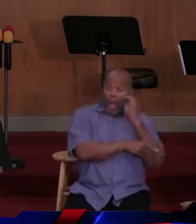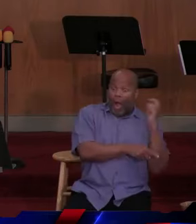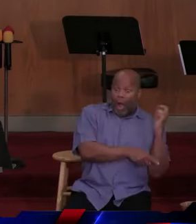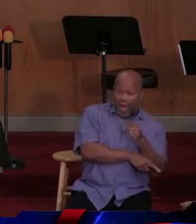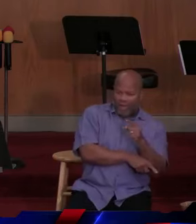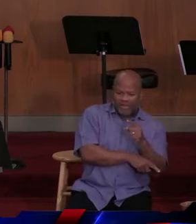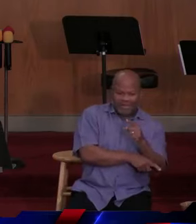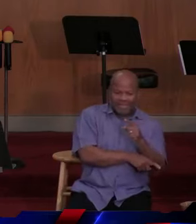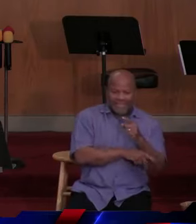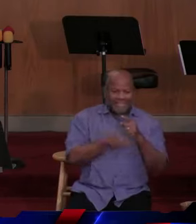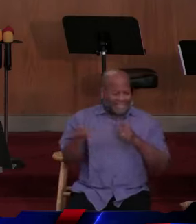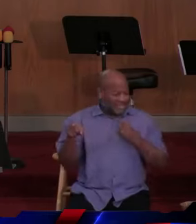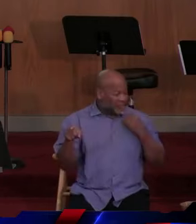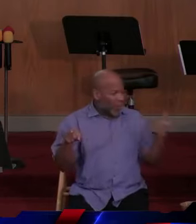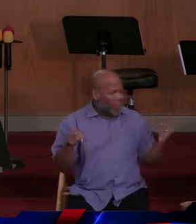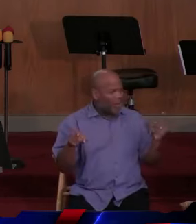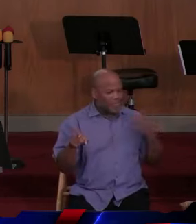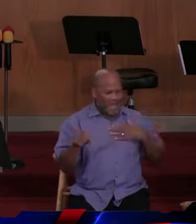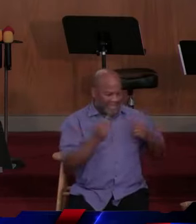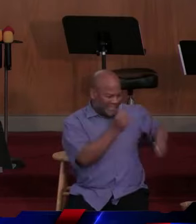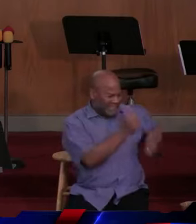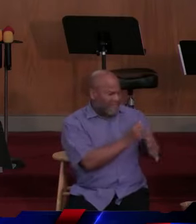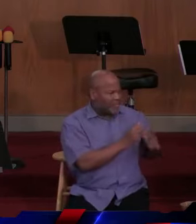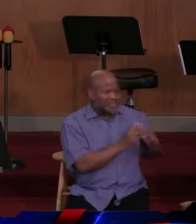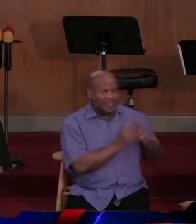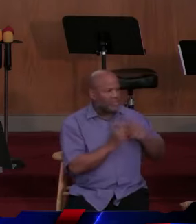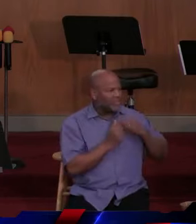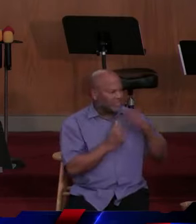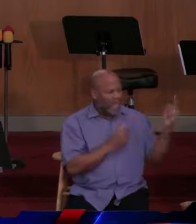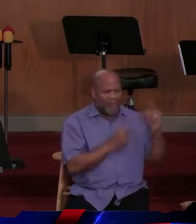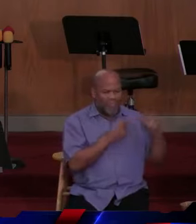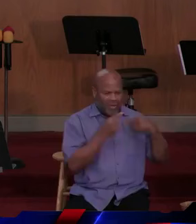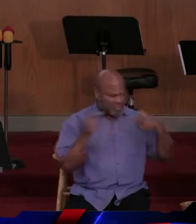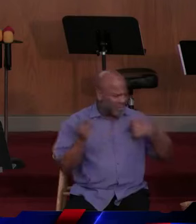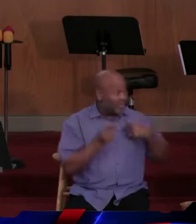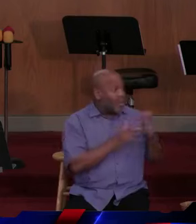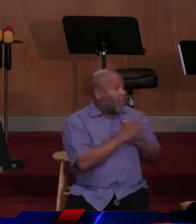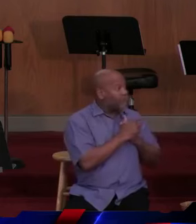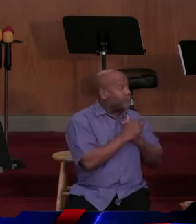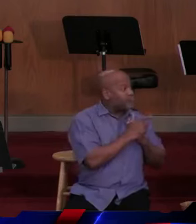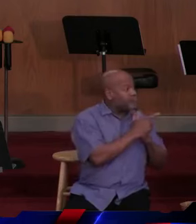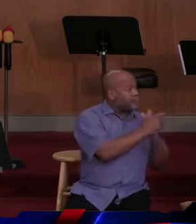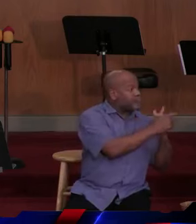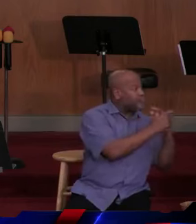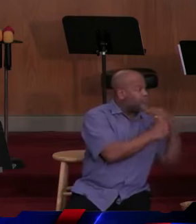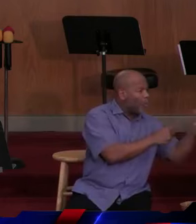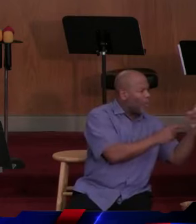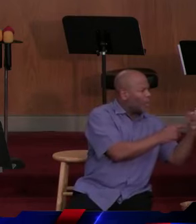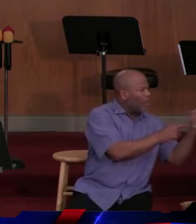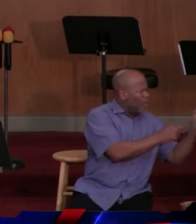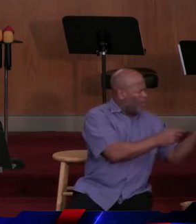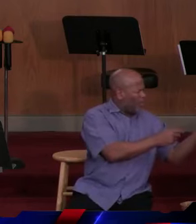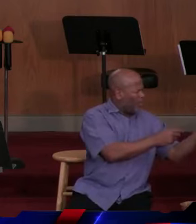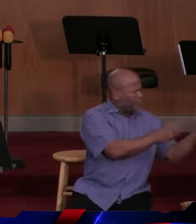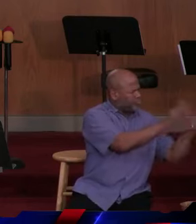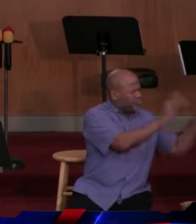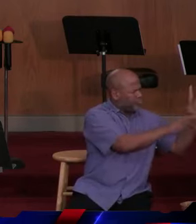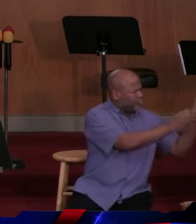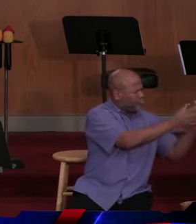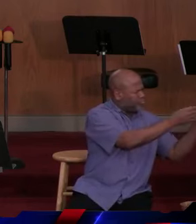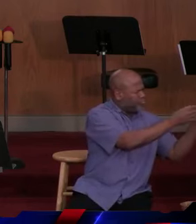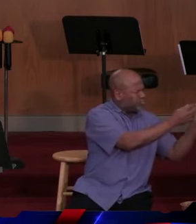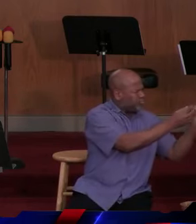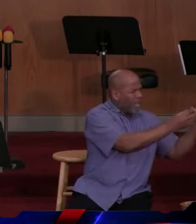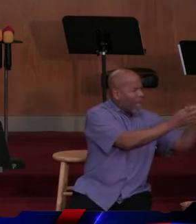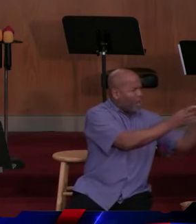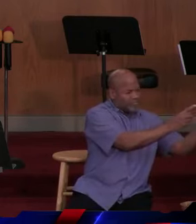told her to go tell my disciples. She ran. They didn't believe it. They came And the scripture says, and Peter kept it